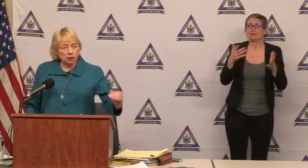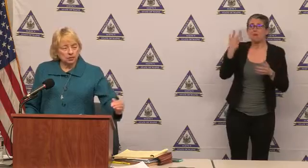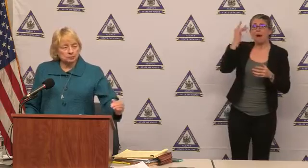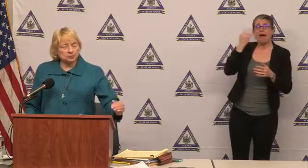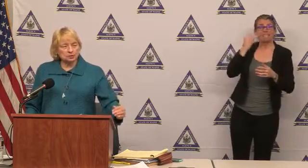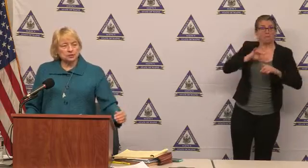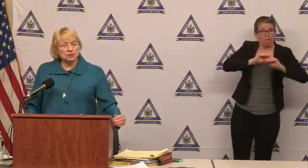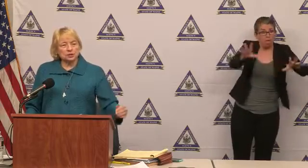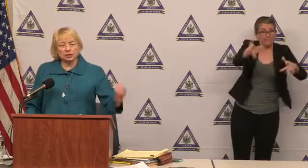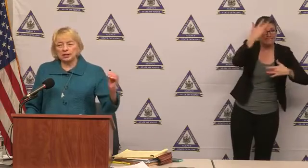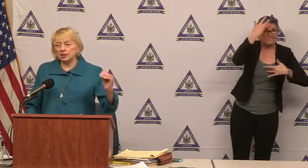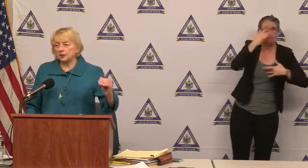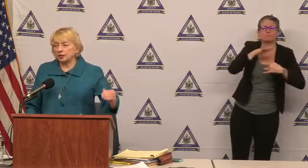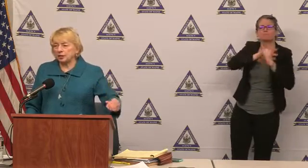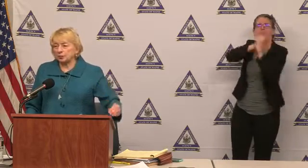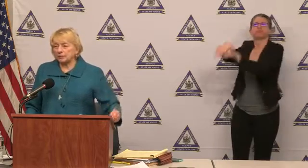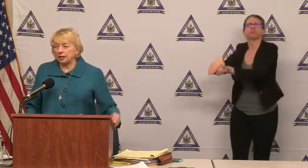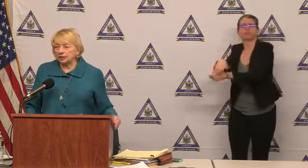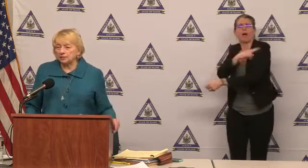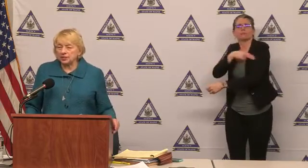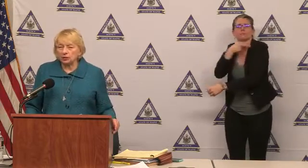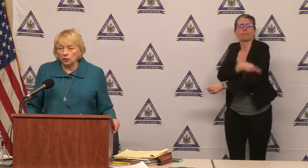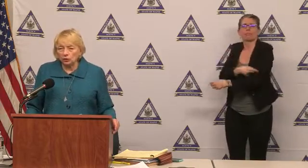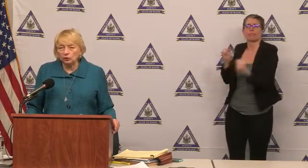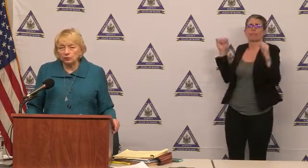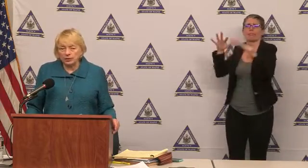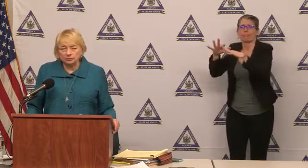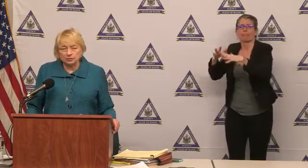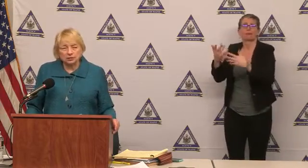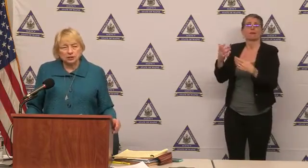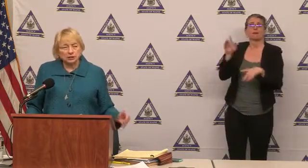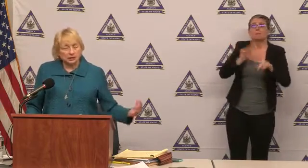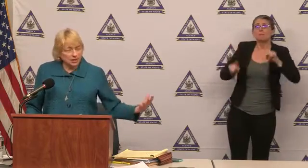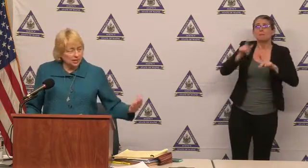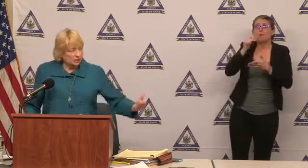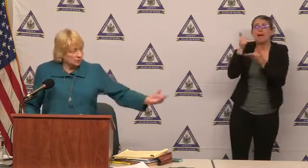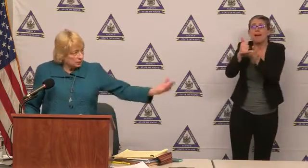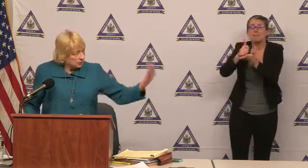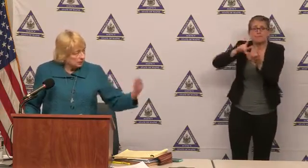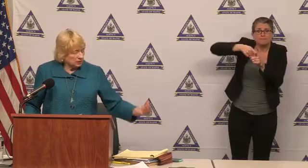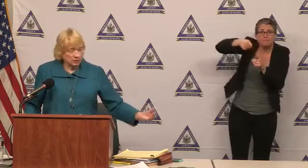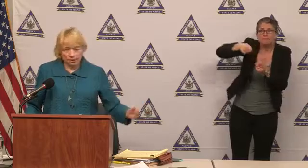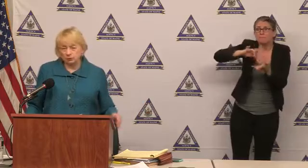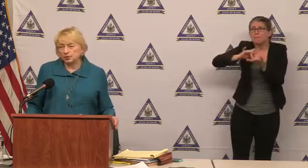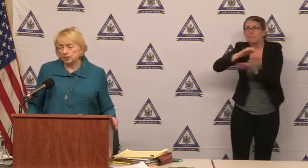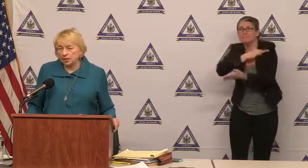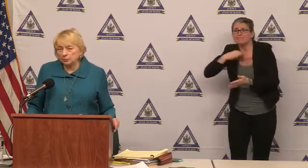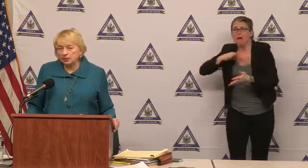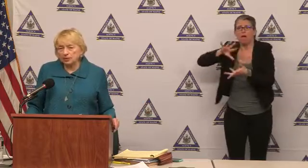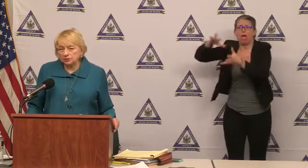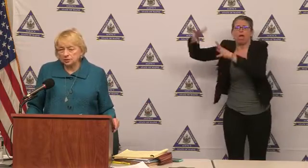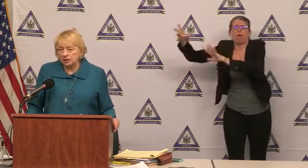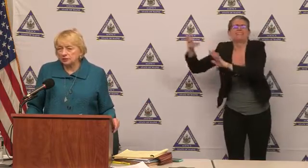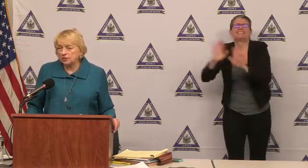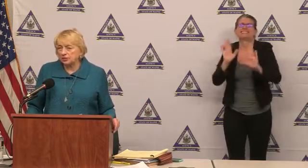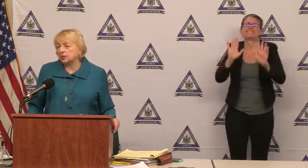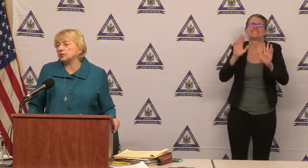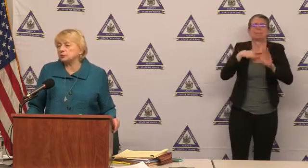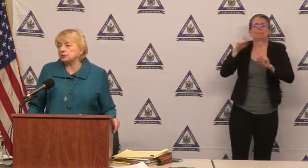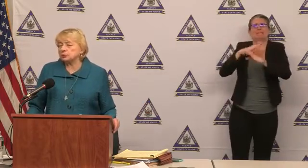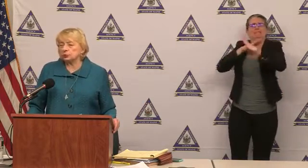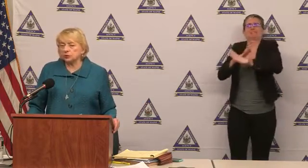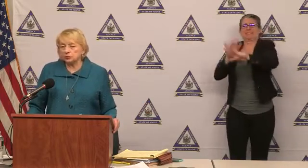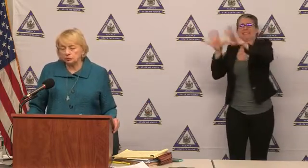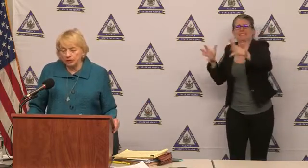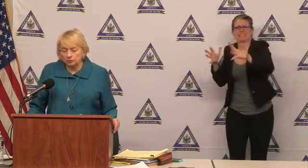our hospitals, on our healthcare providers at all levels. That is what's come in other states and other